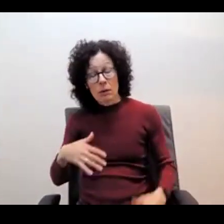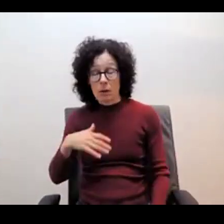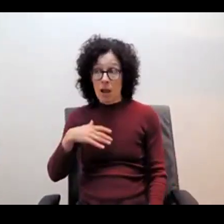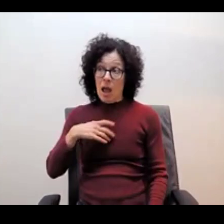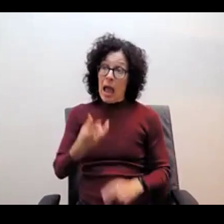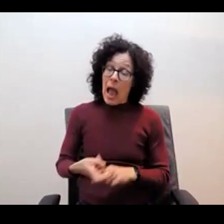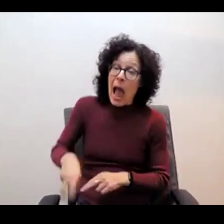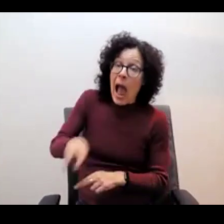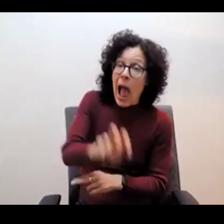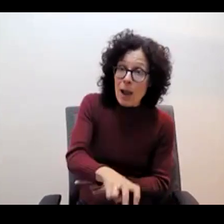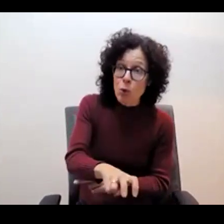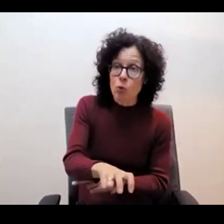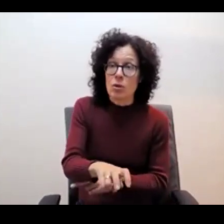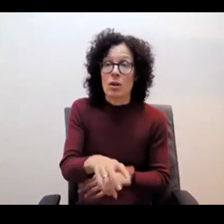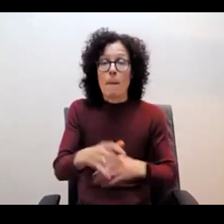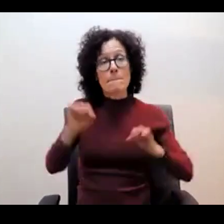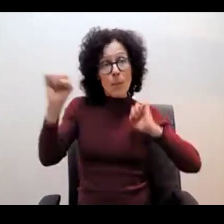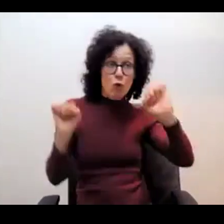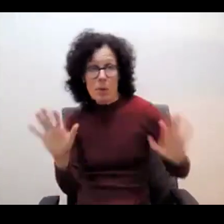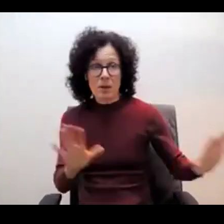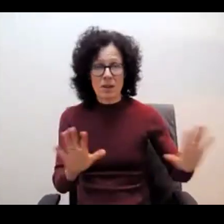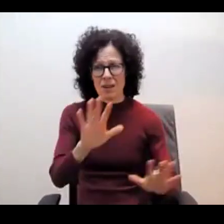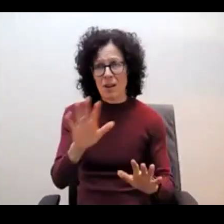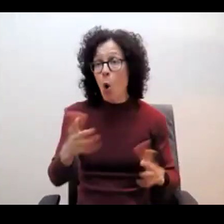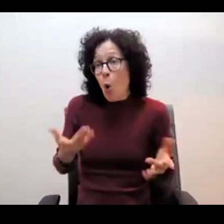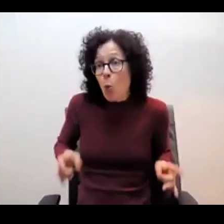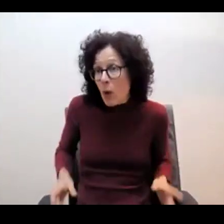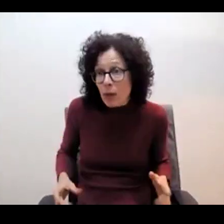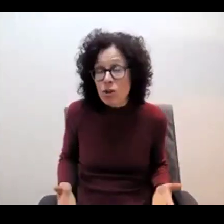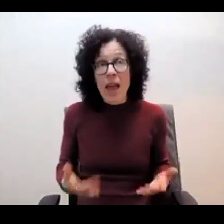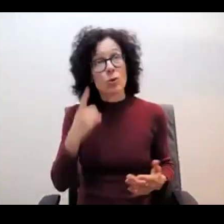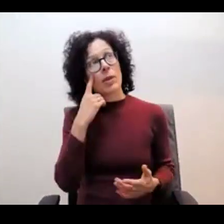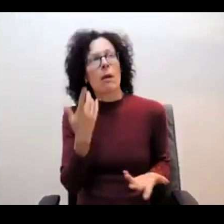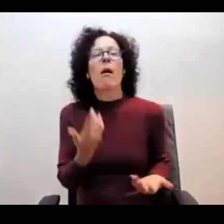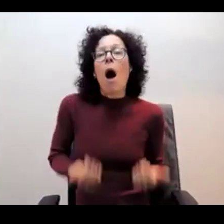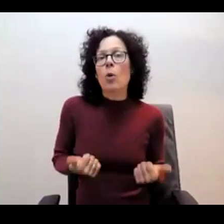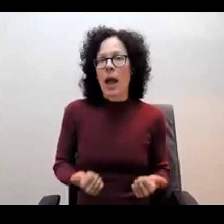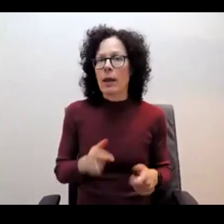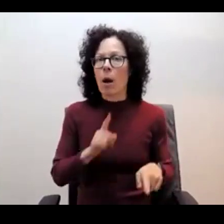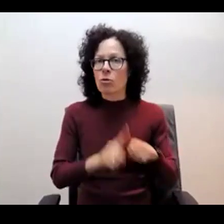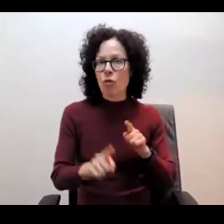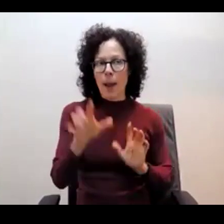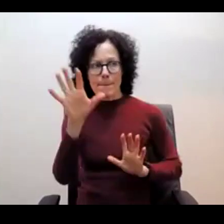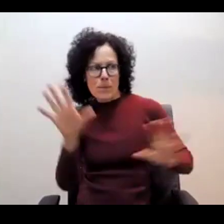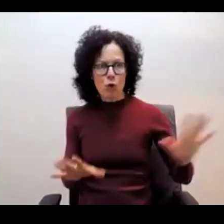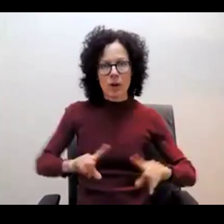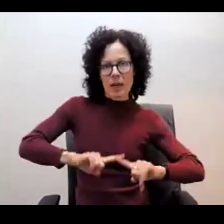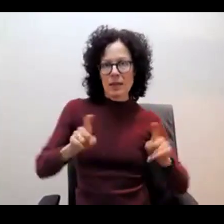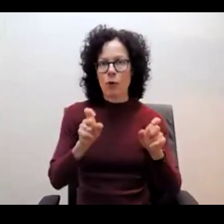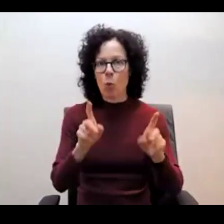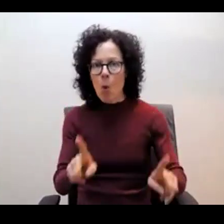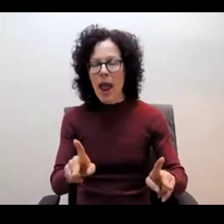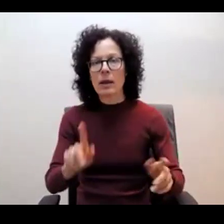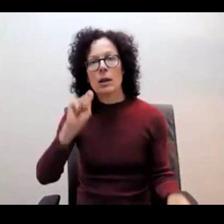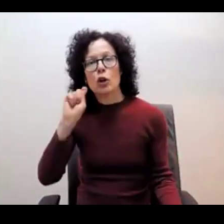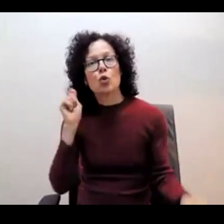in your wheelchair to kind of go, okay, I'm going to move in a different way, to shift my mind, to